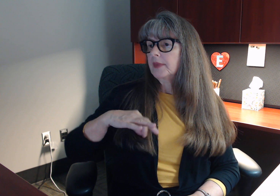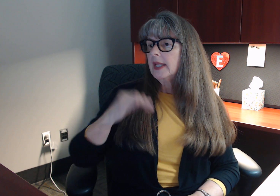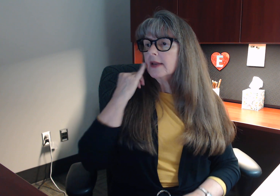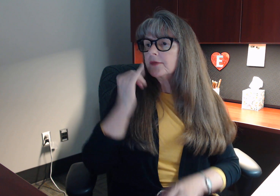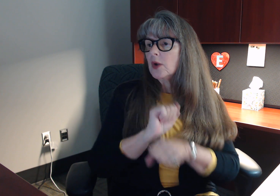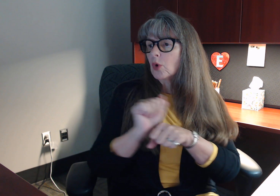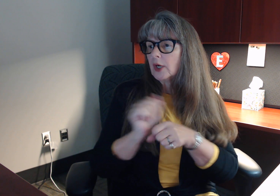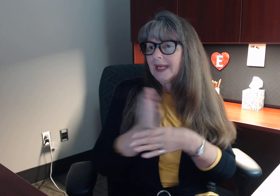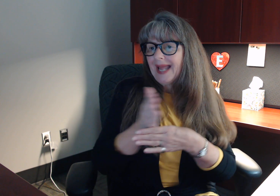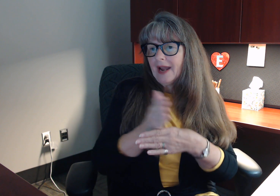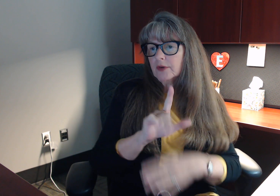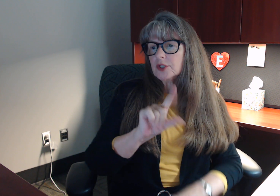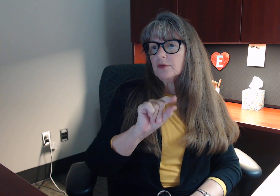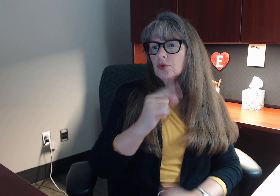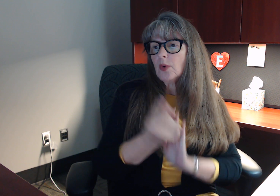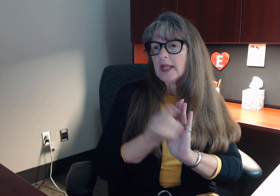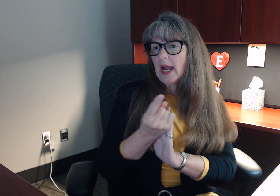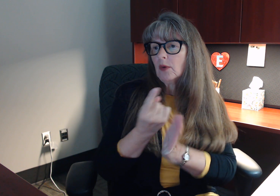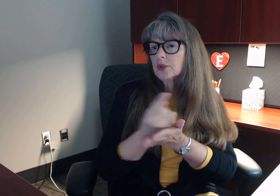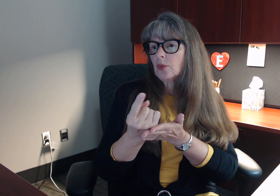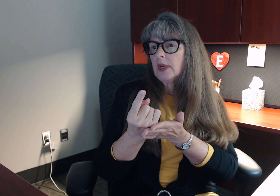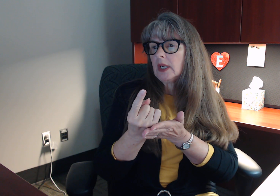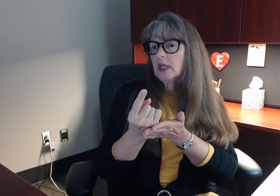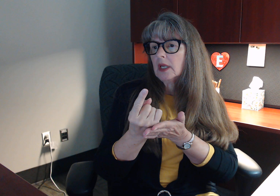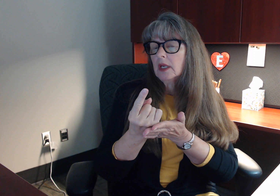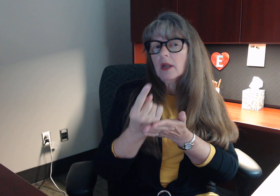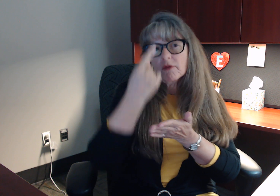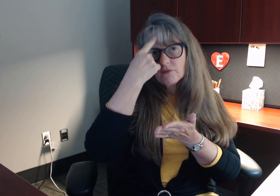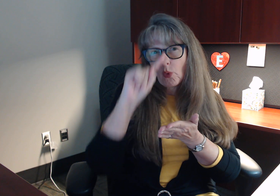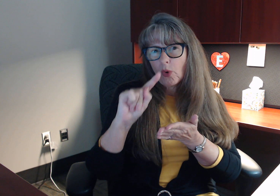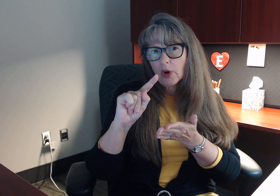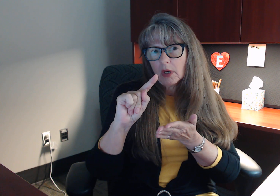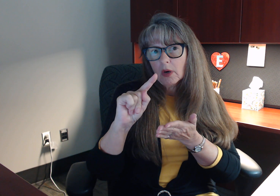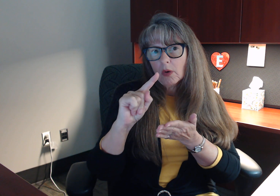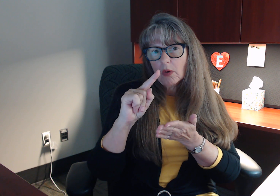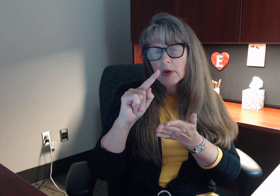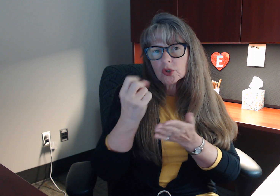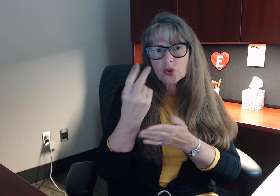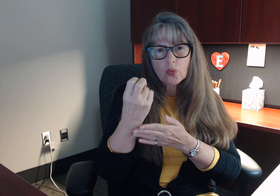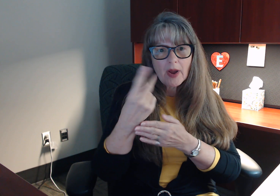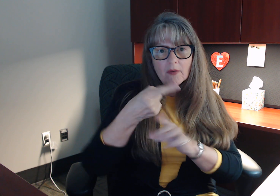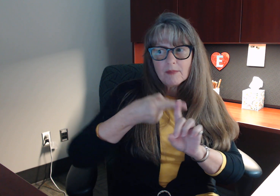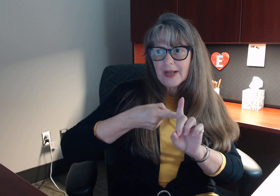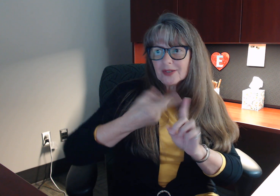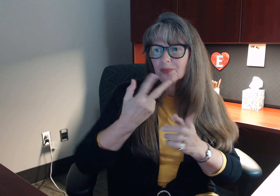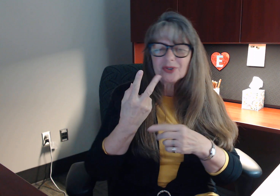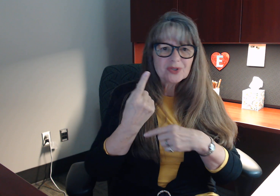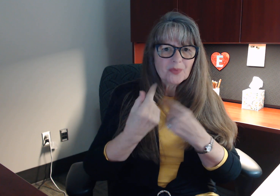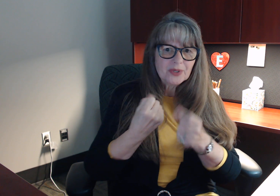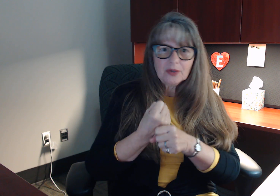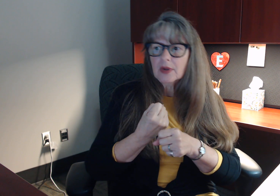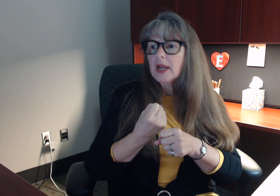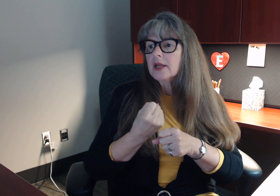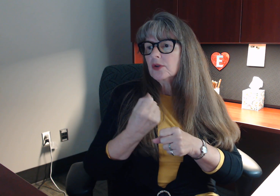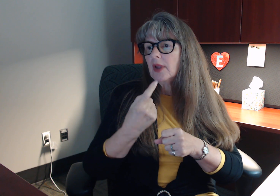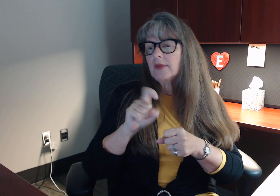if they work an average of 20 hours a week for 12 months, which is 1 year. So you have to have